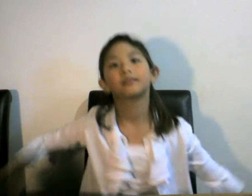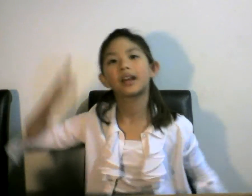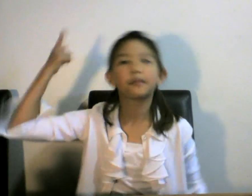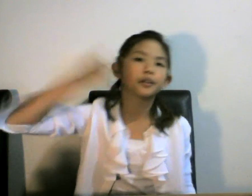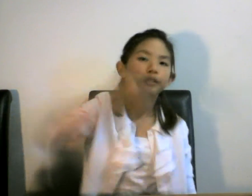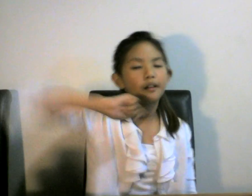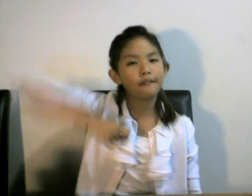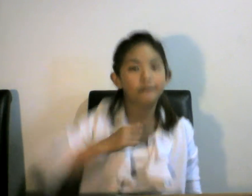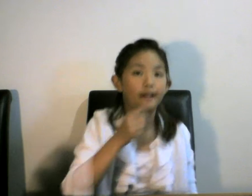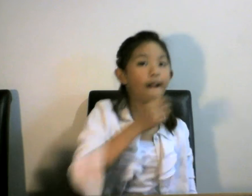Baby, you're a